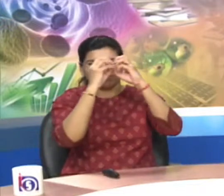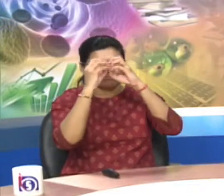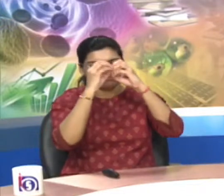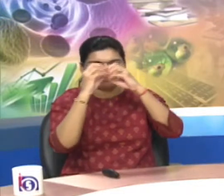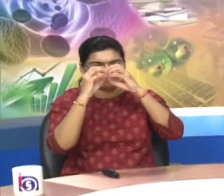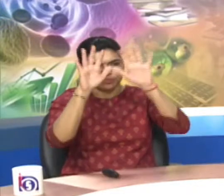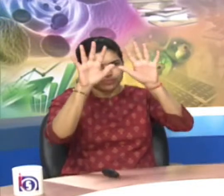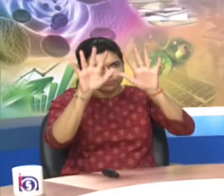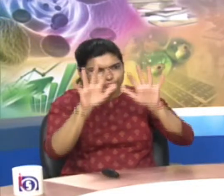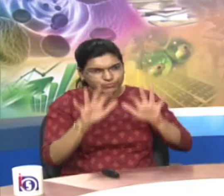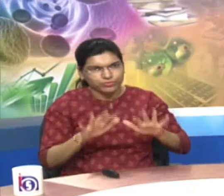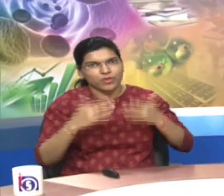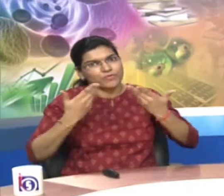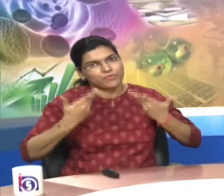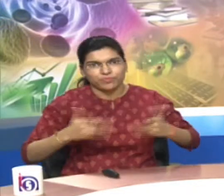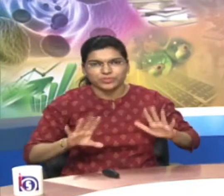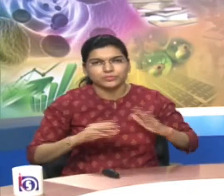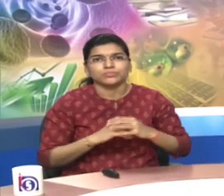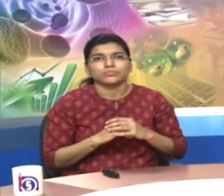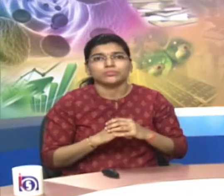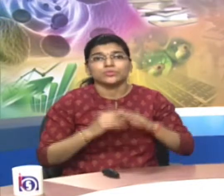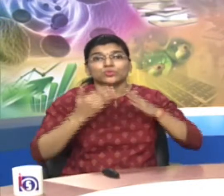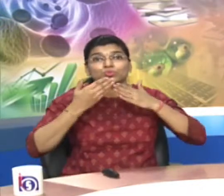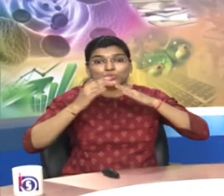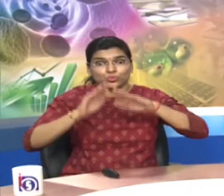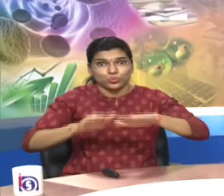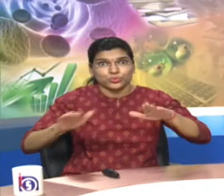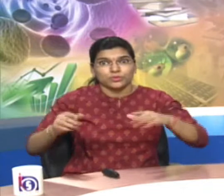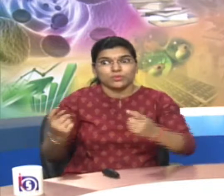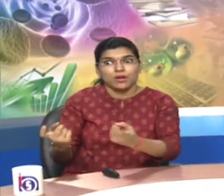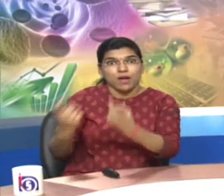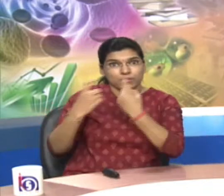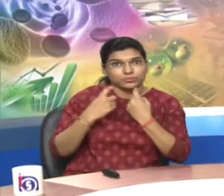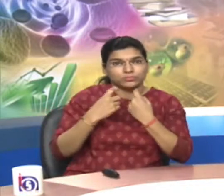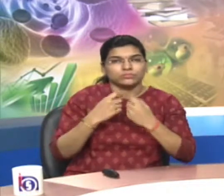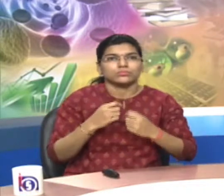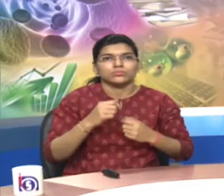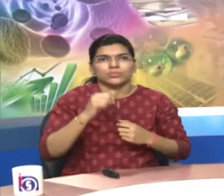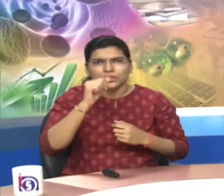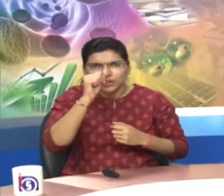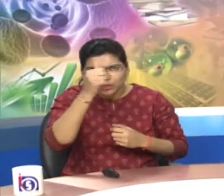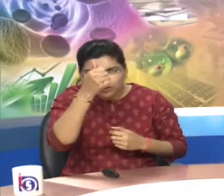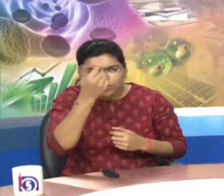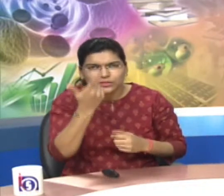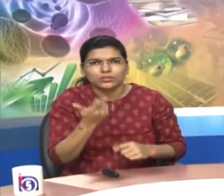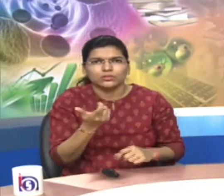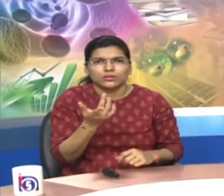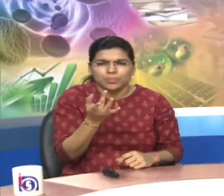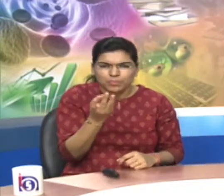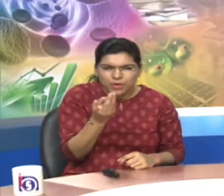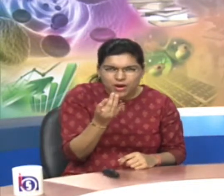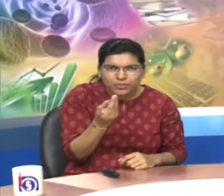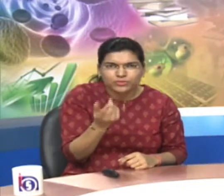For example, I have written something and there are students who are asking me about the Hindi